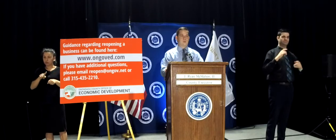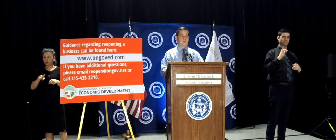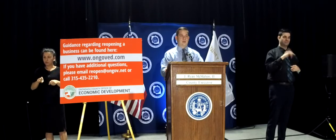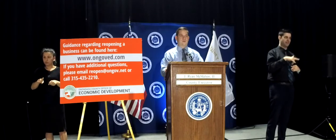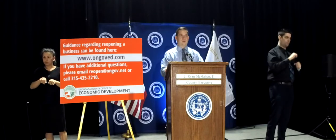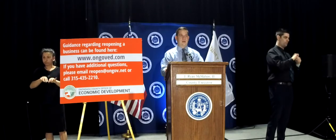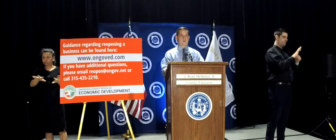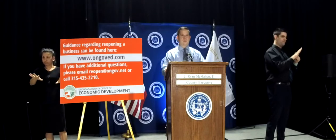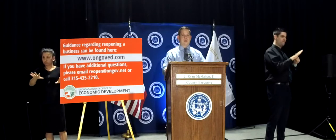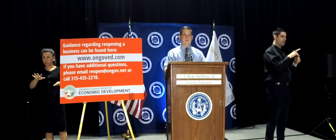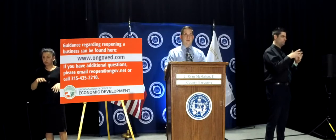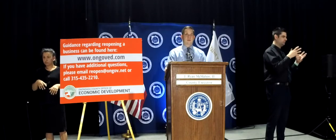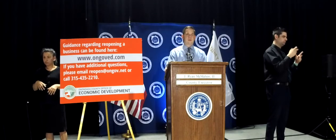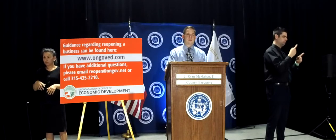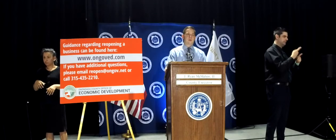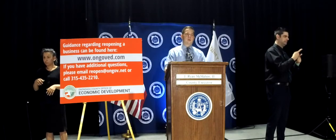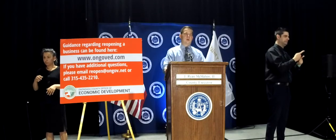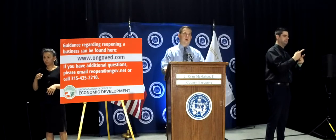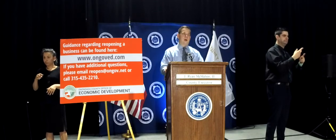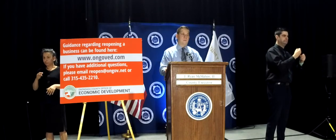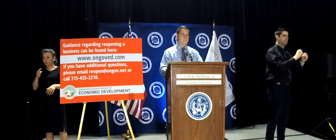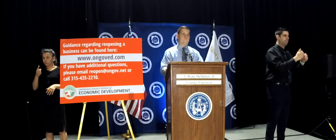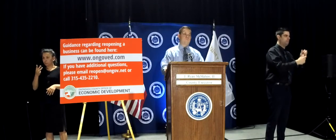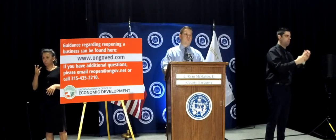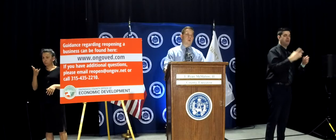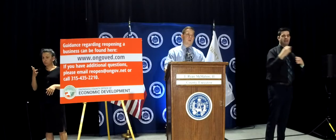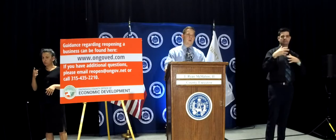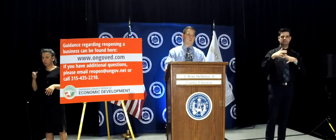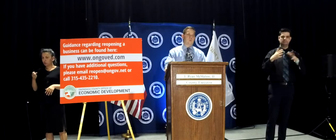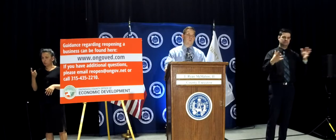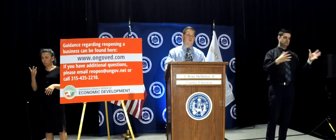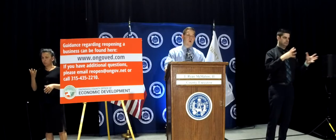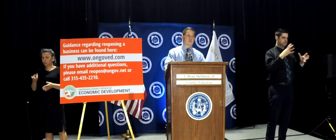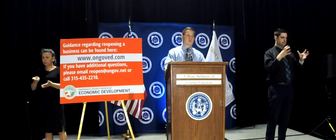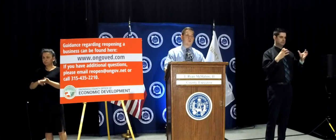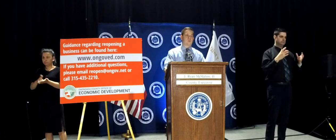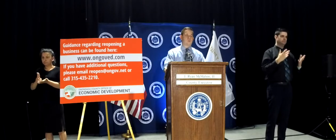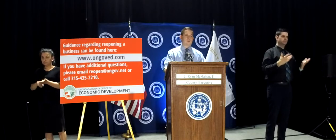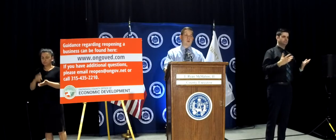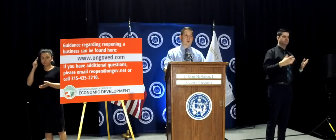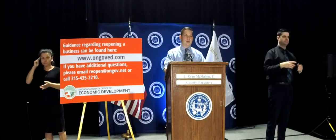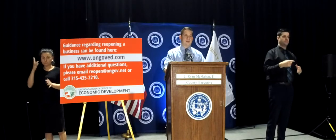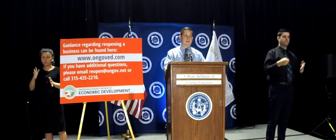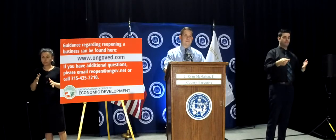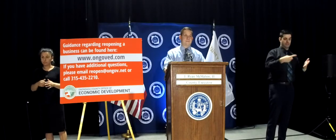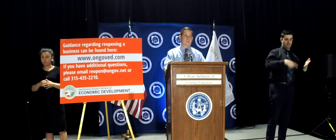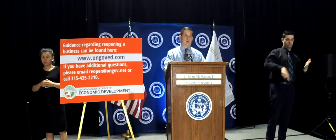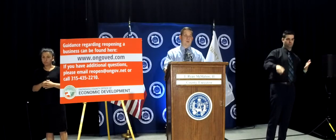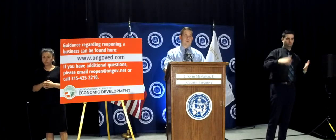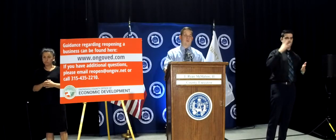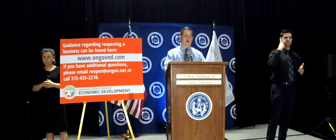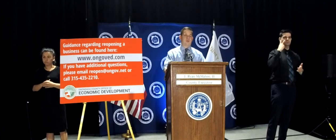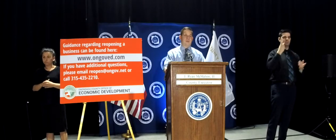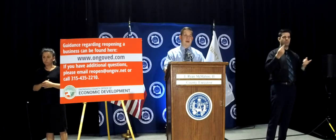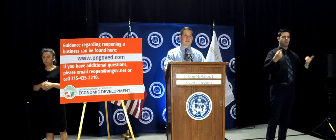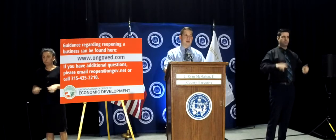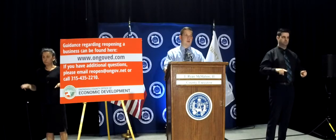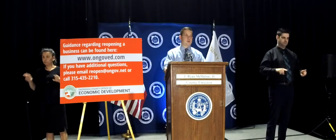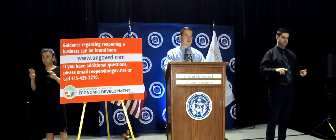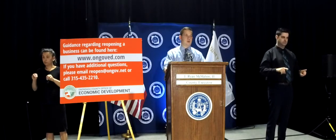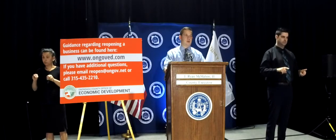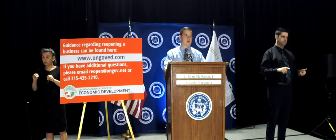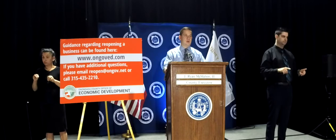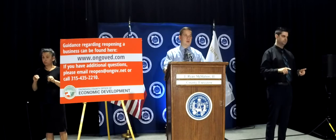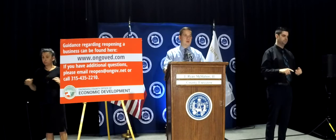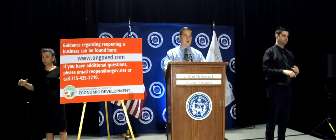maybe over the next few days what that means. Certainly, folks who are going to be involved with the mass